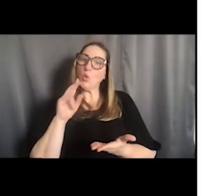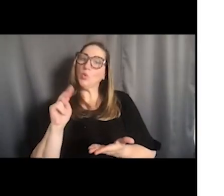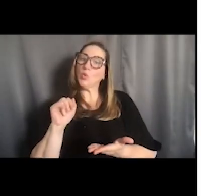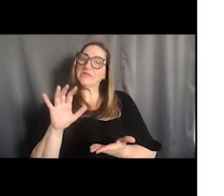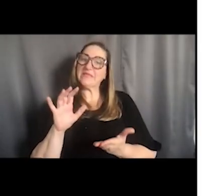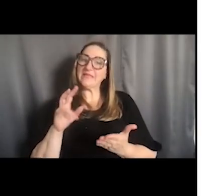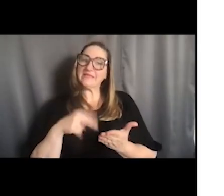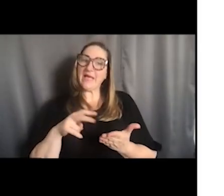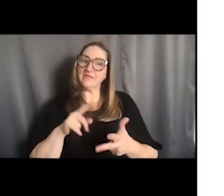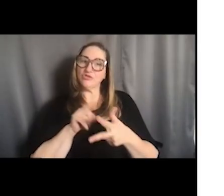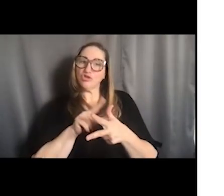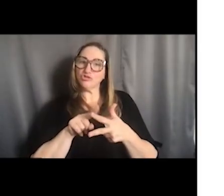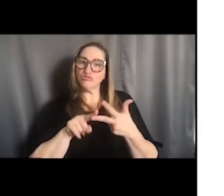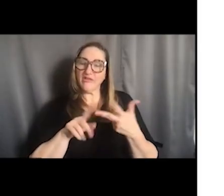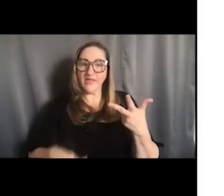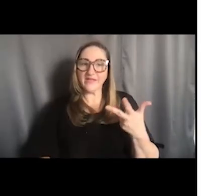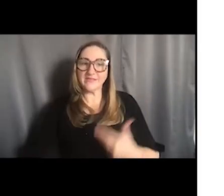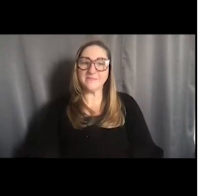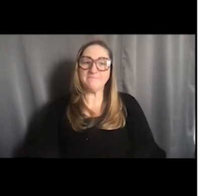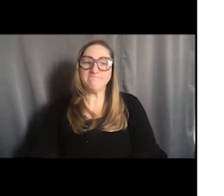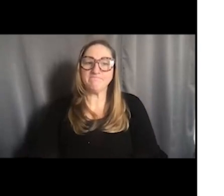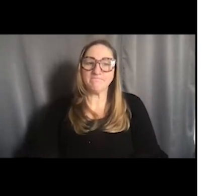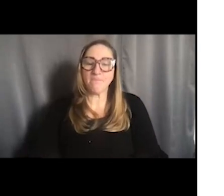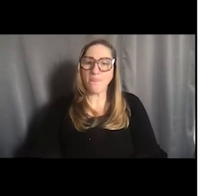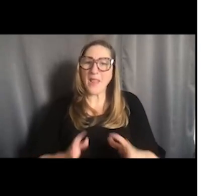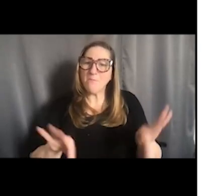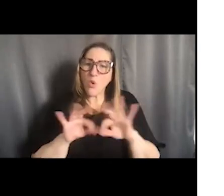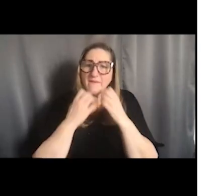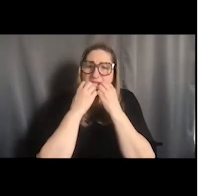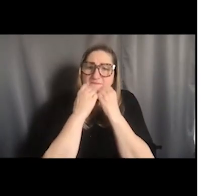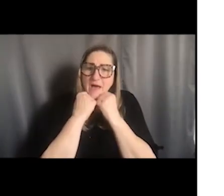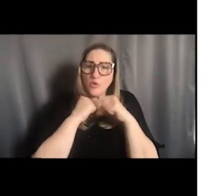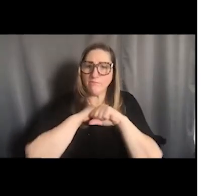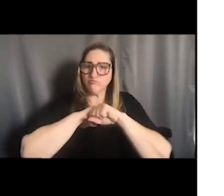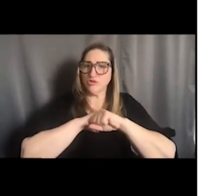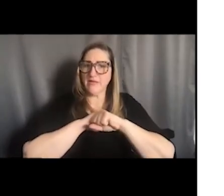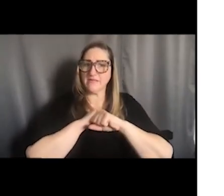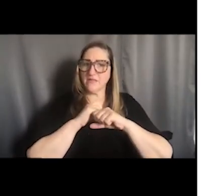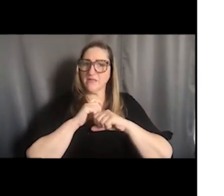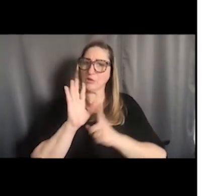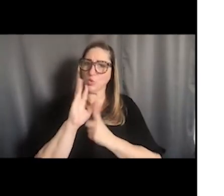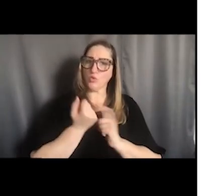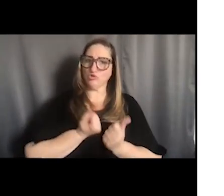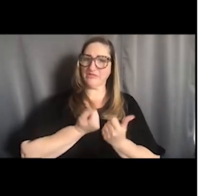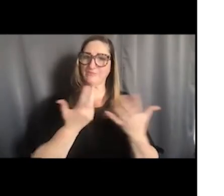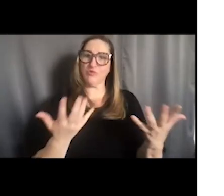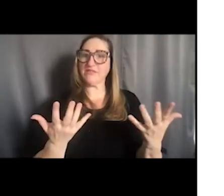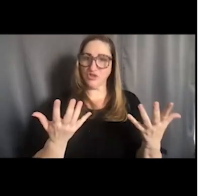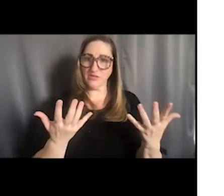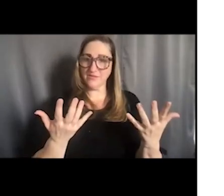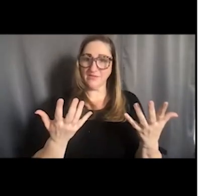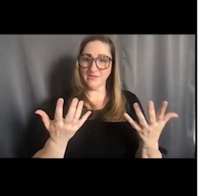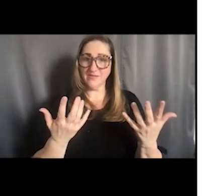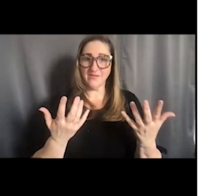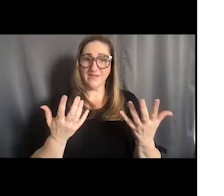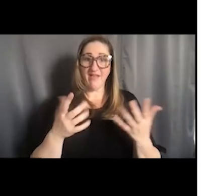threefold. We want our New York City dance to be valued and protected as a form of cultural expression and common good, right? dance is